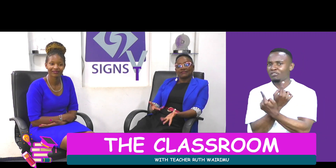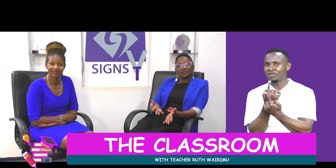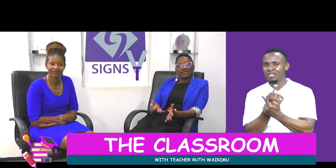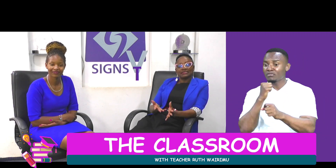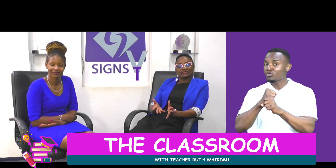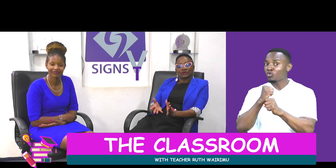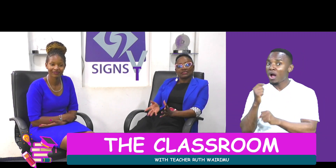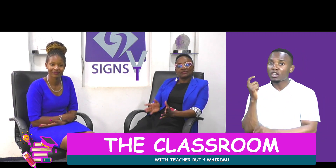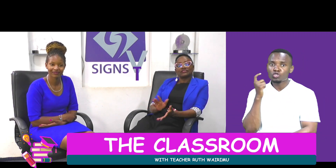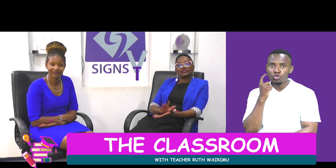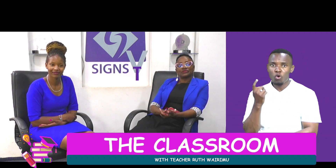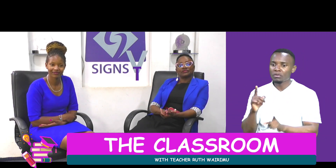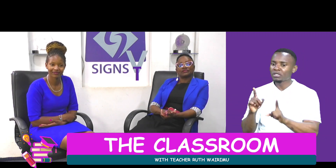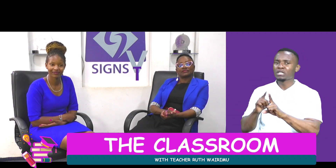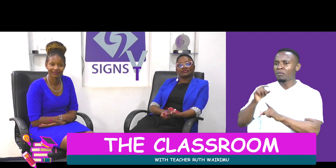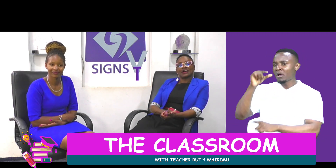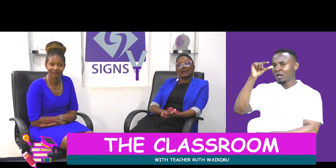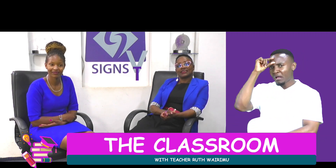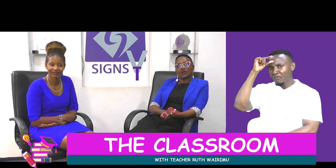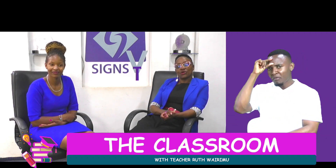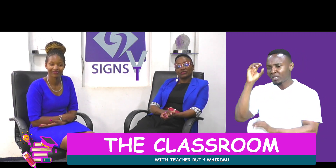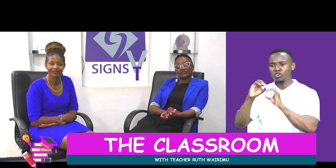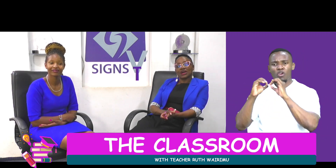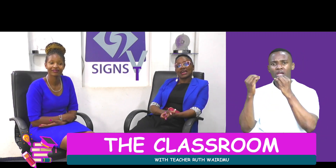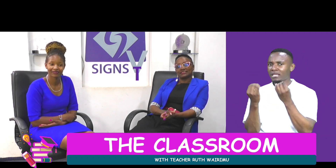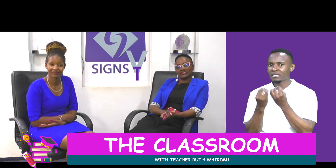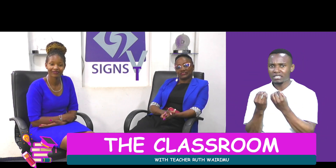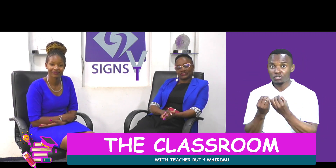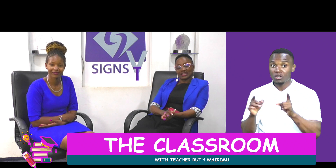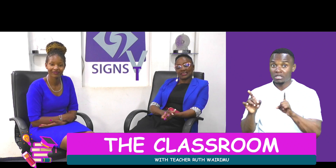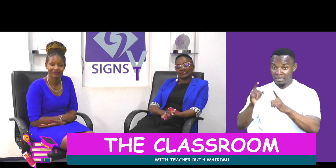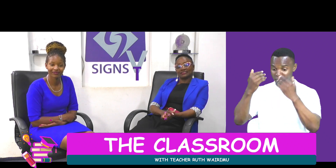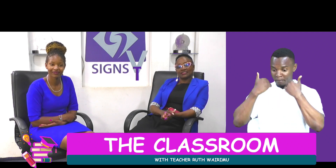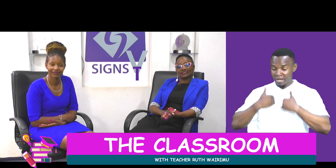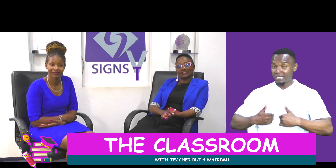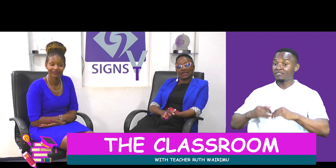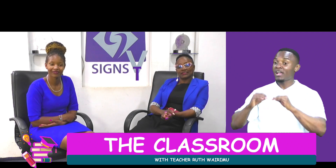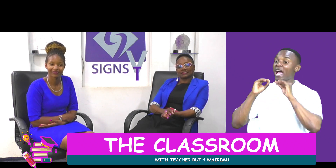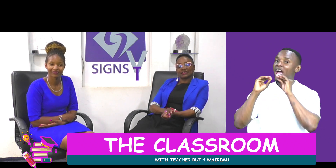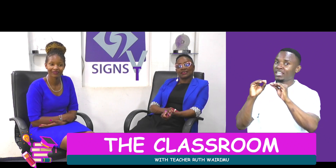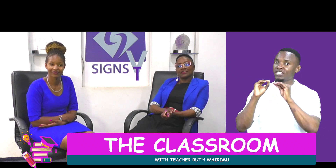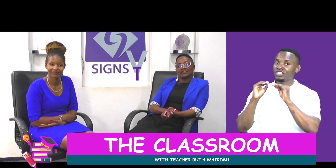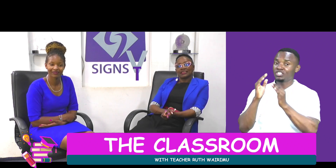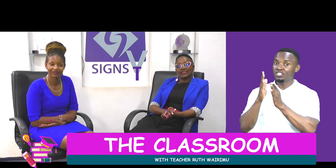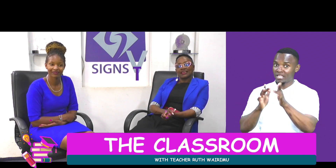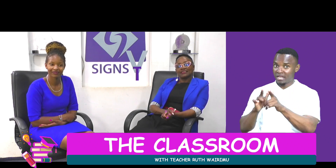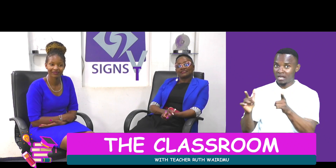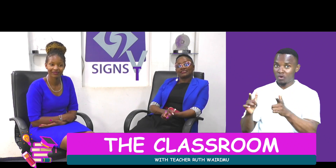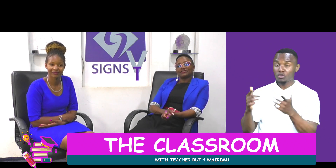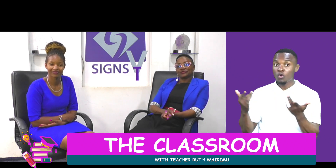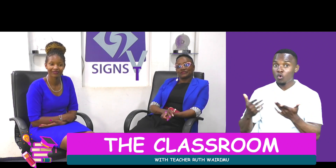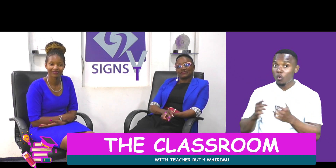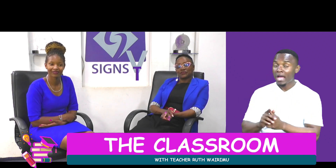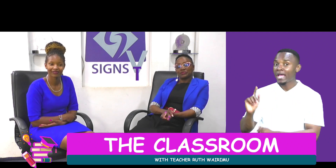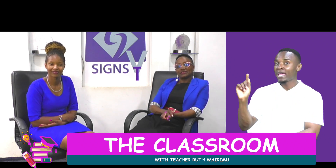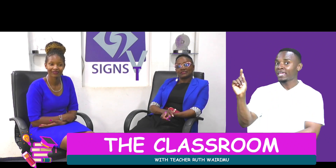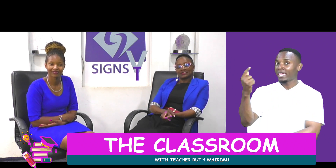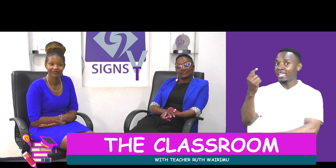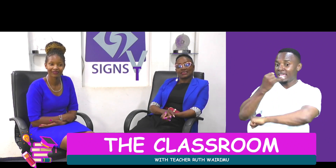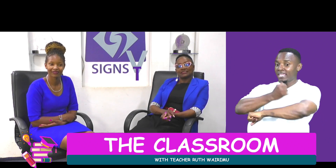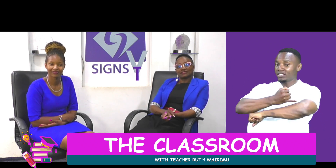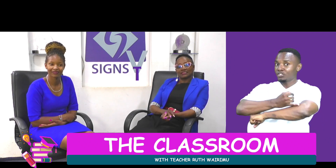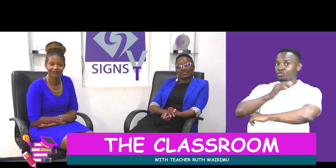in government organizations, and I teach. I teach the same at Kenya Institute of